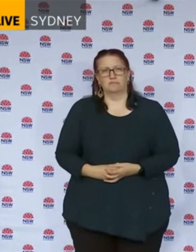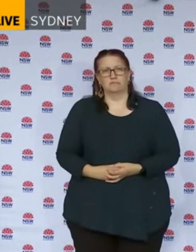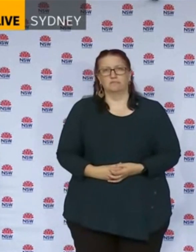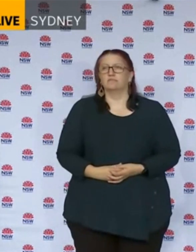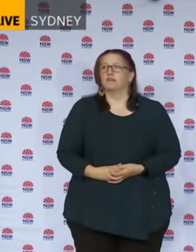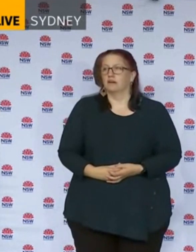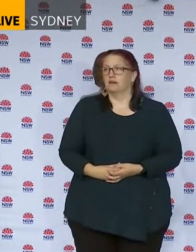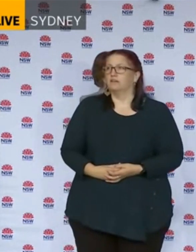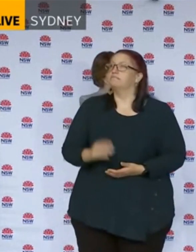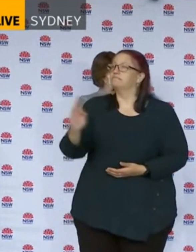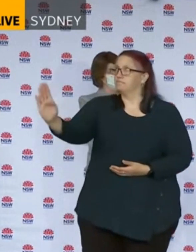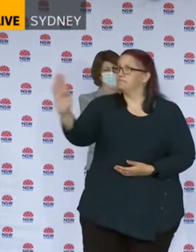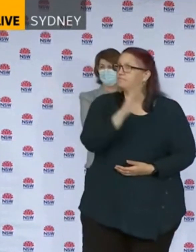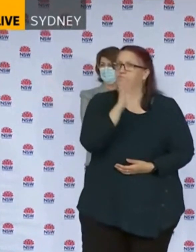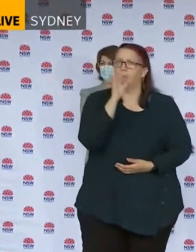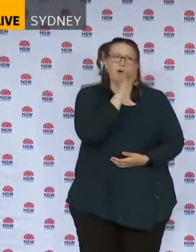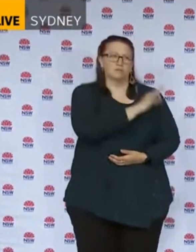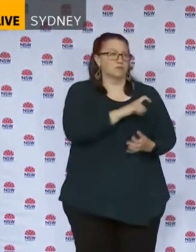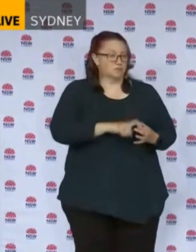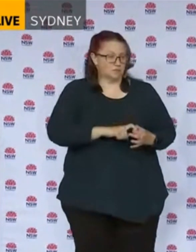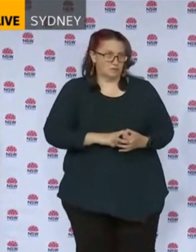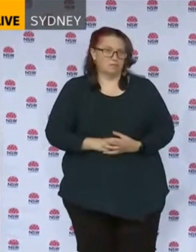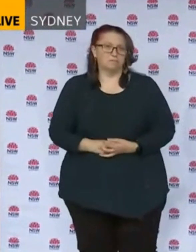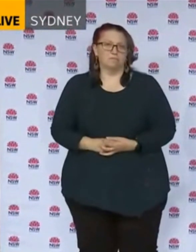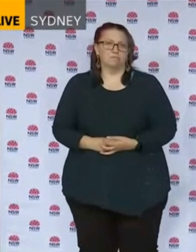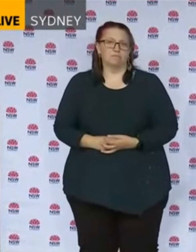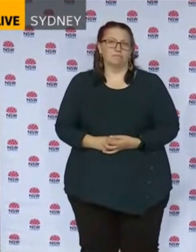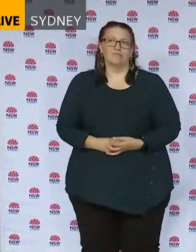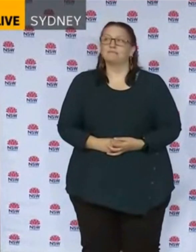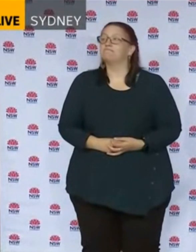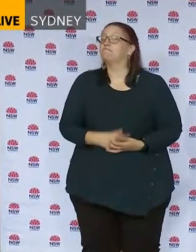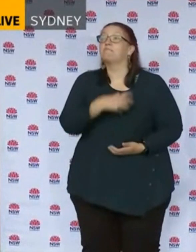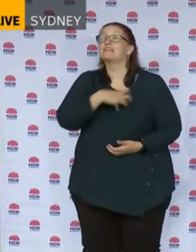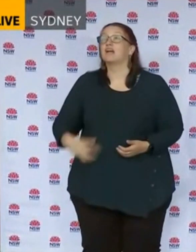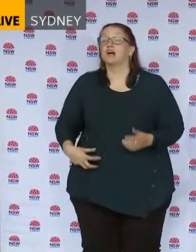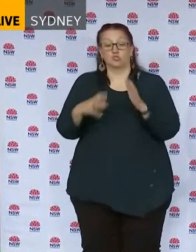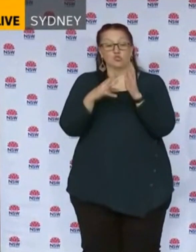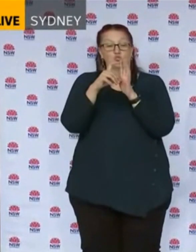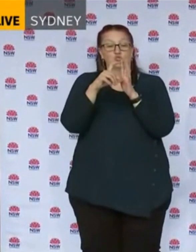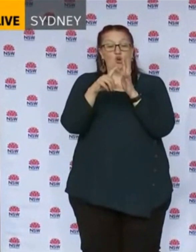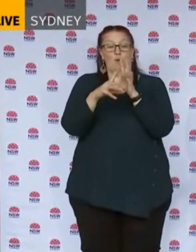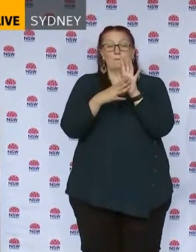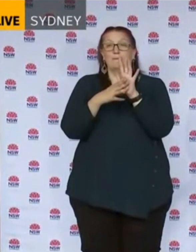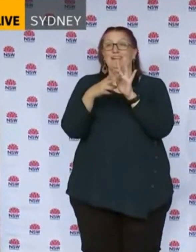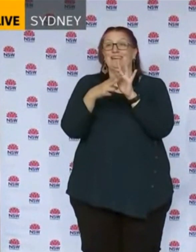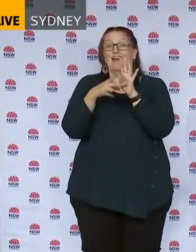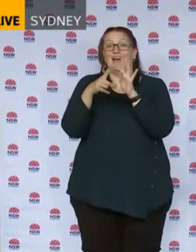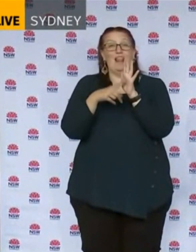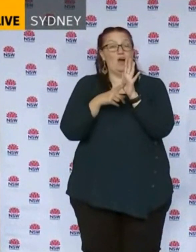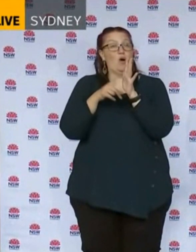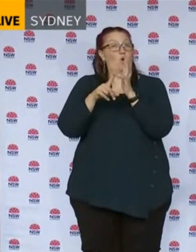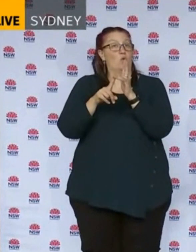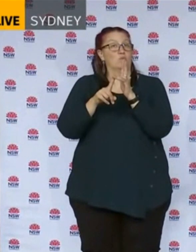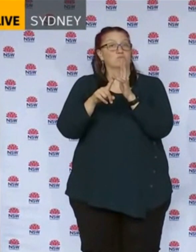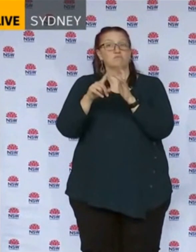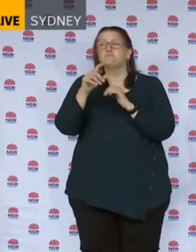right to provide an explanation as to what happened with Minister Dominello. I know there was a statement, but if you could just provide an explanation,